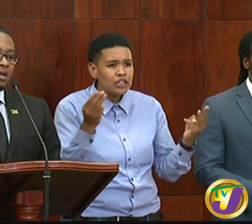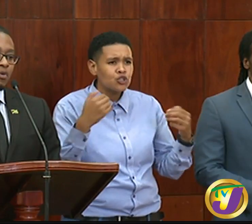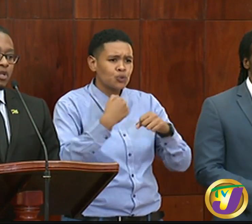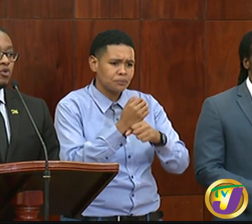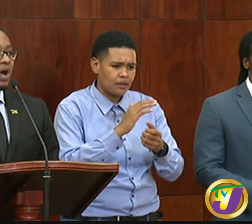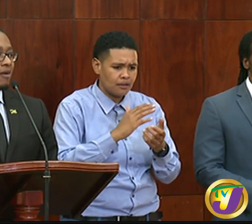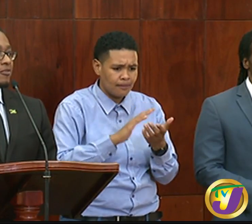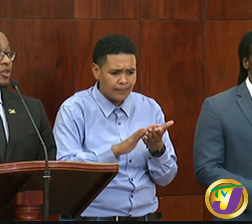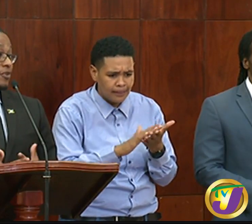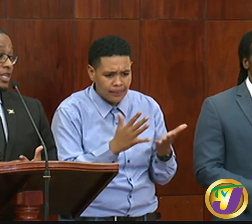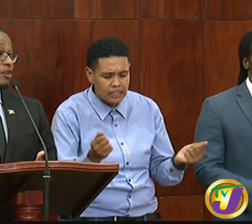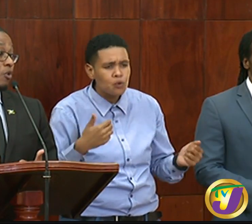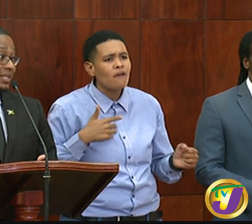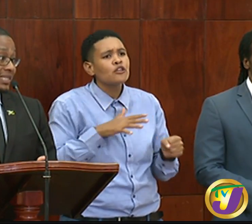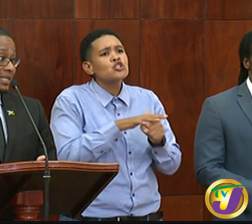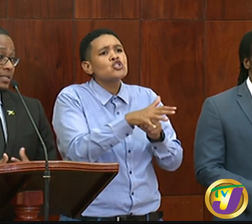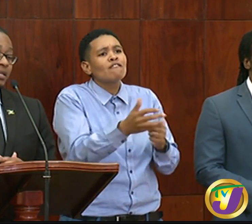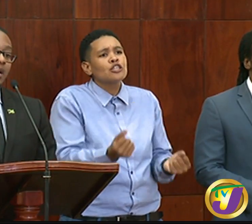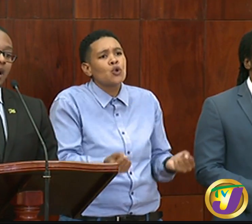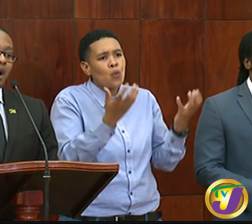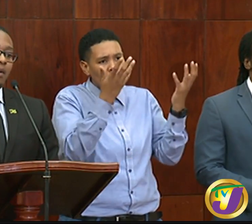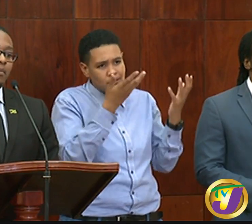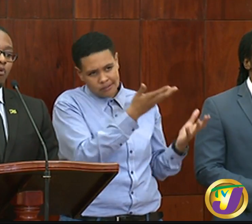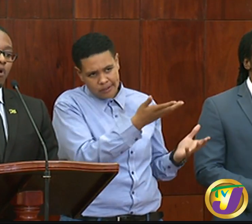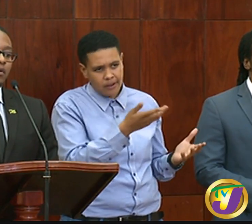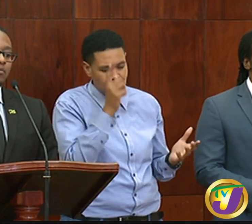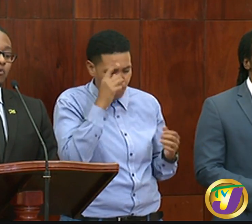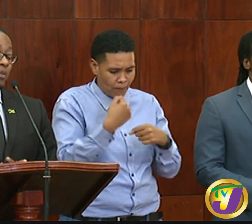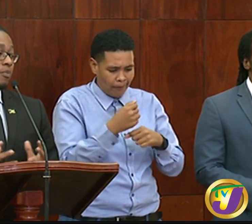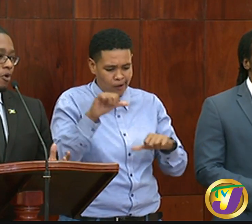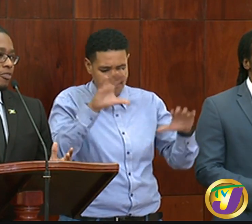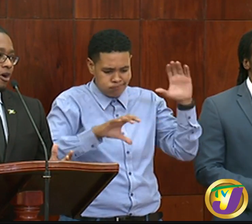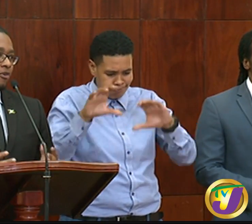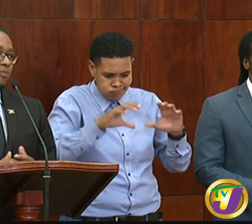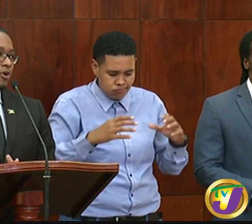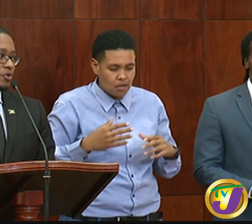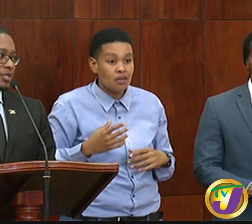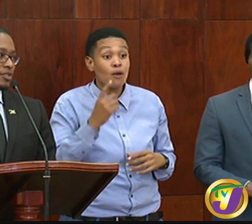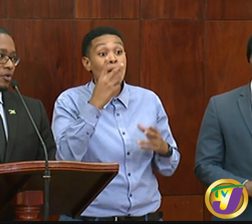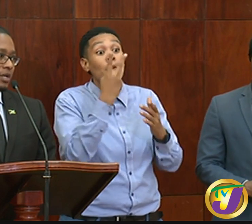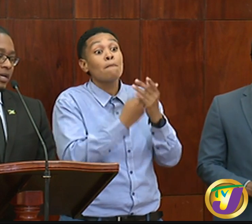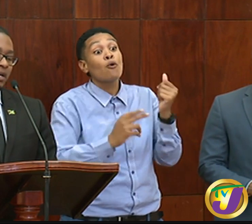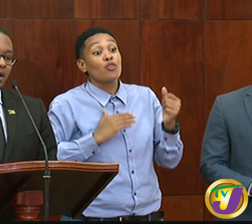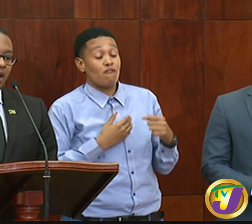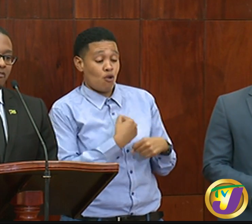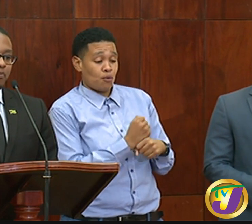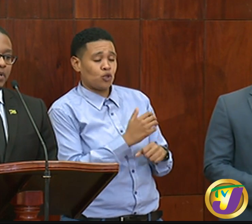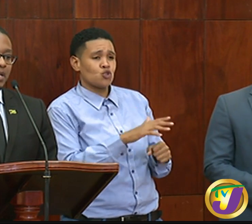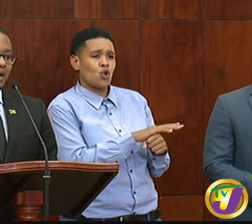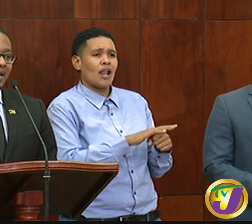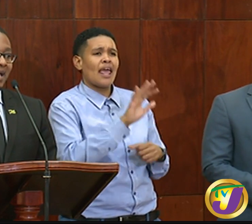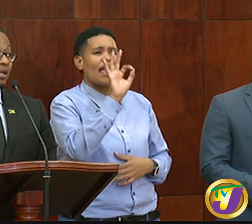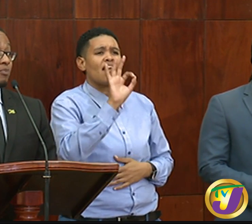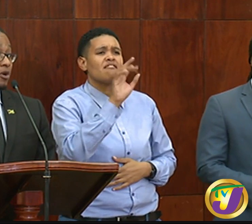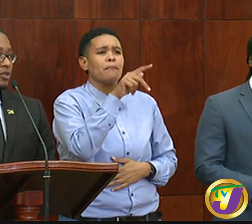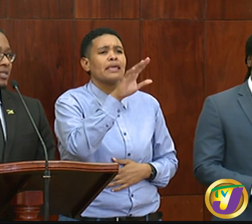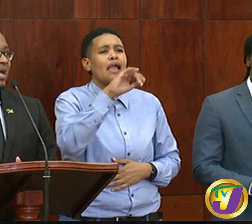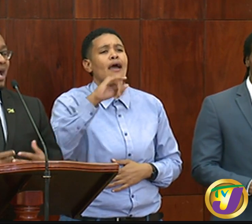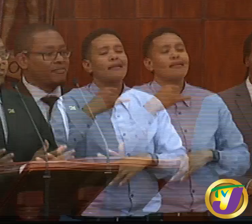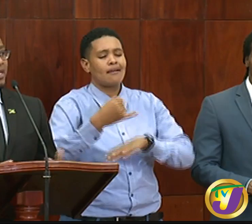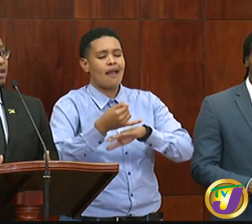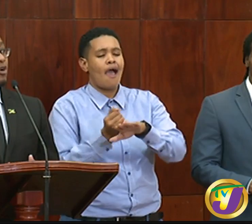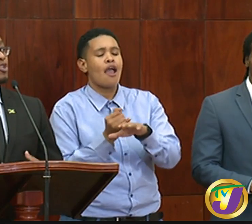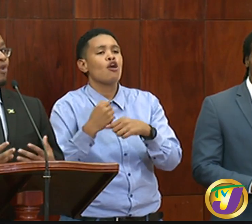sanitizer, we do have sufficient quantities. Both of our producers locally, FP and Island